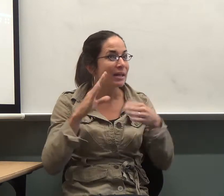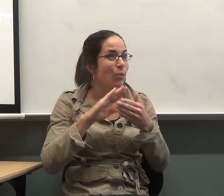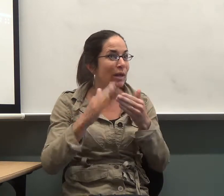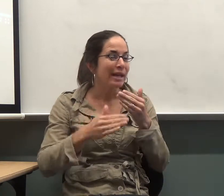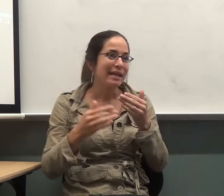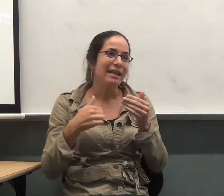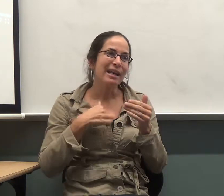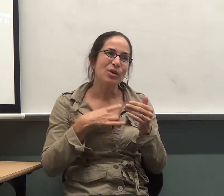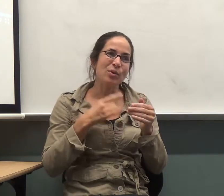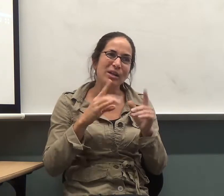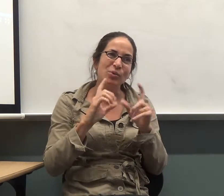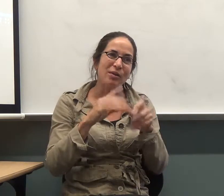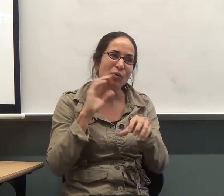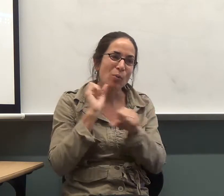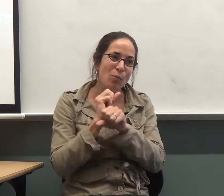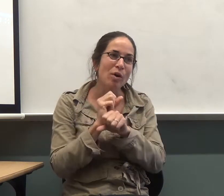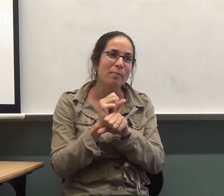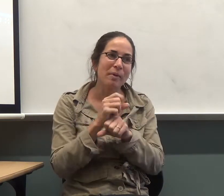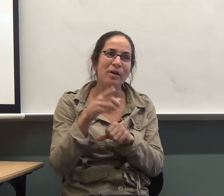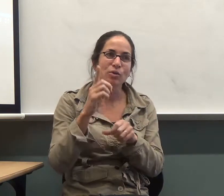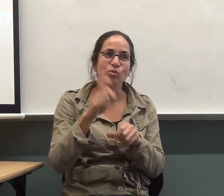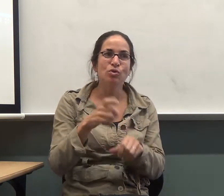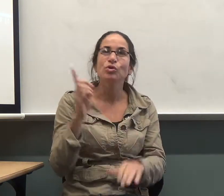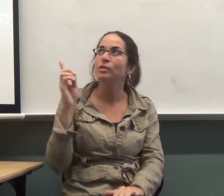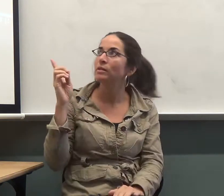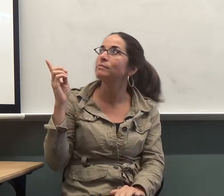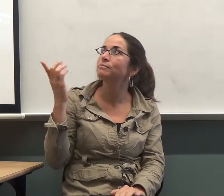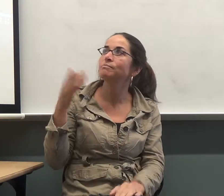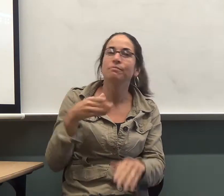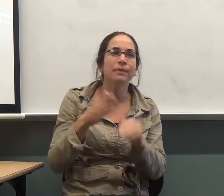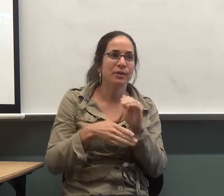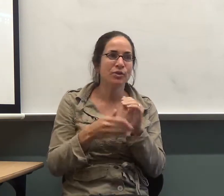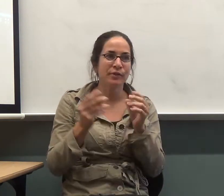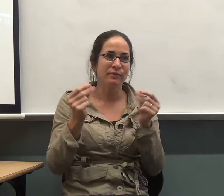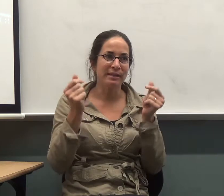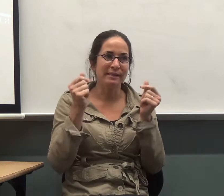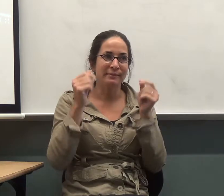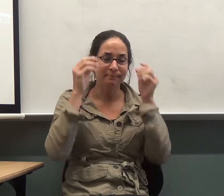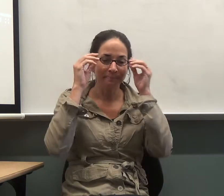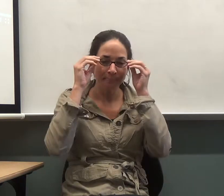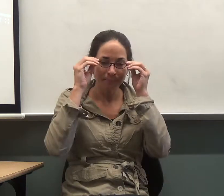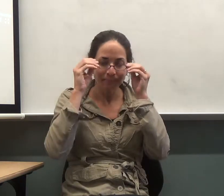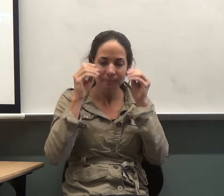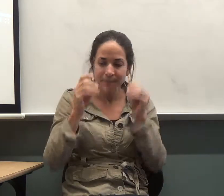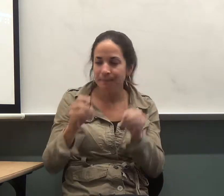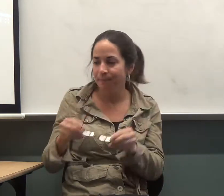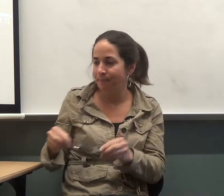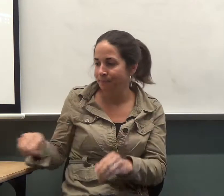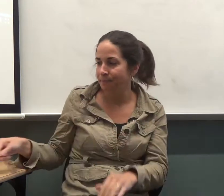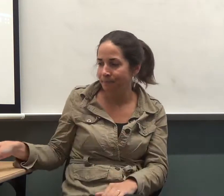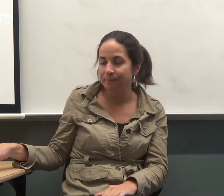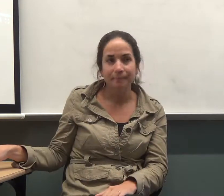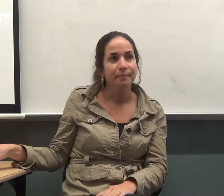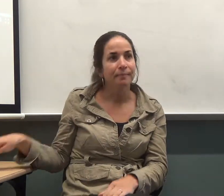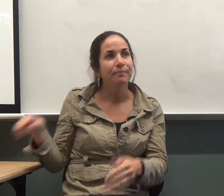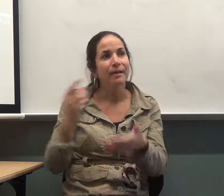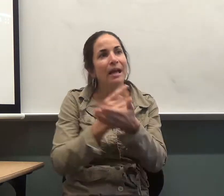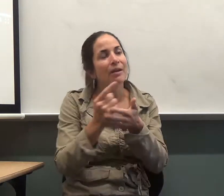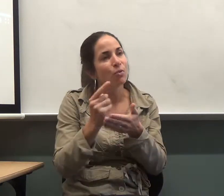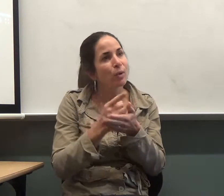weekend, so you should be able to give this, you should be able to do this pretty quickly. You guys have had homework every single week, all the way through 10 weeks of class.